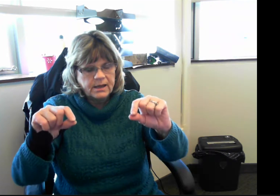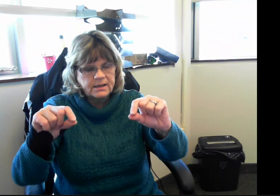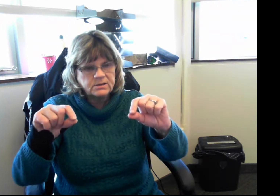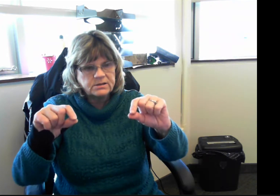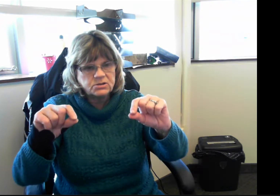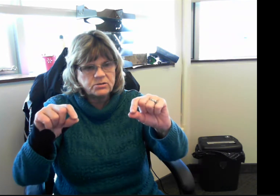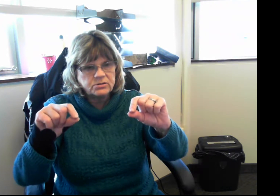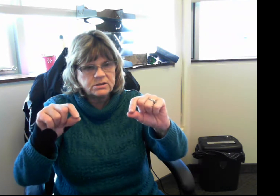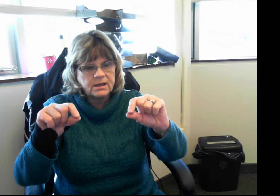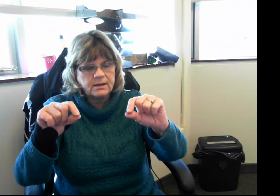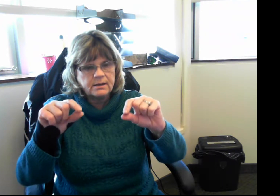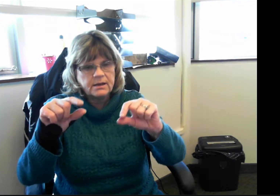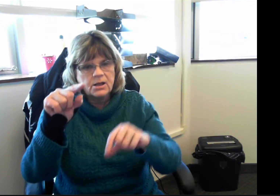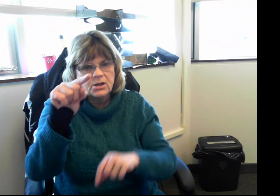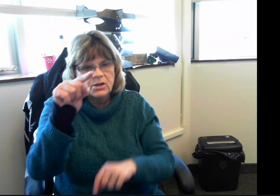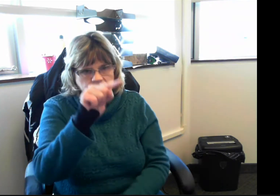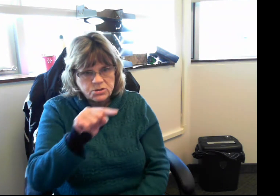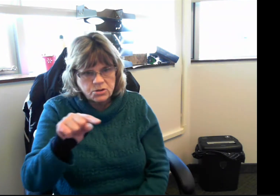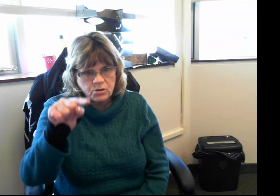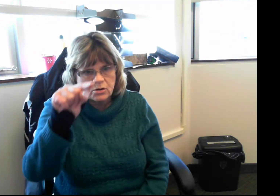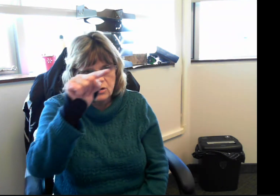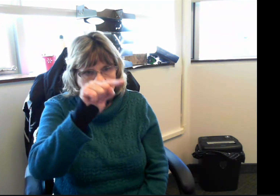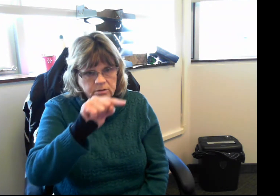Okay, so let's do those again. Circle,